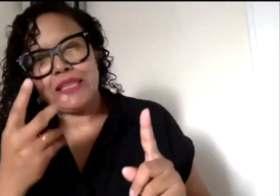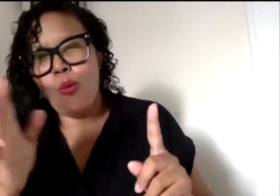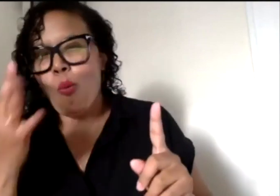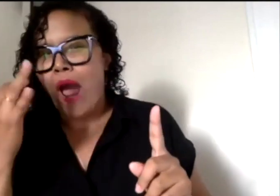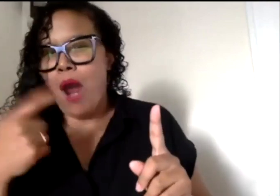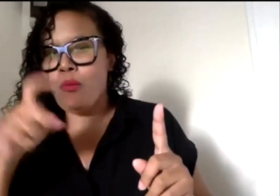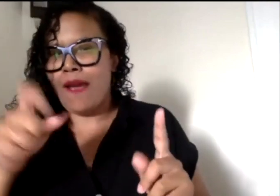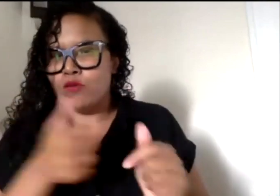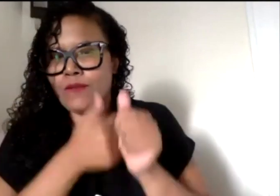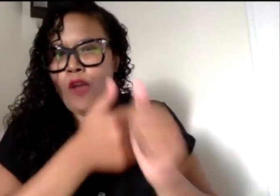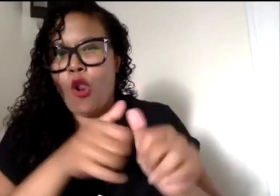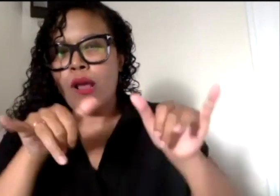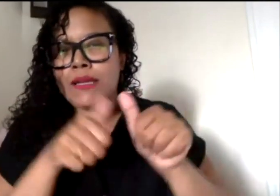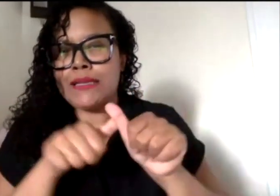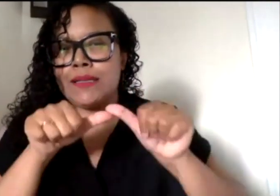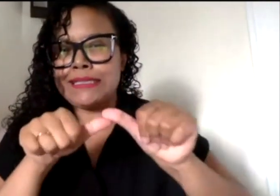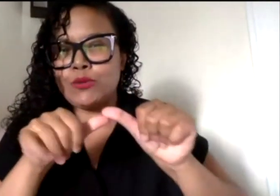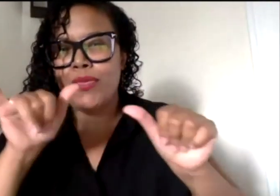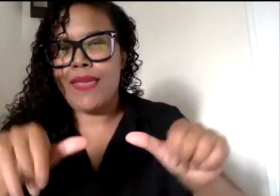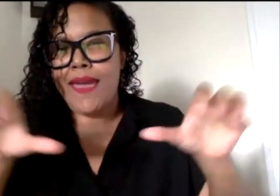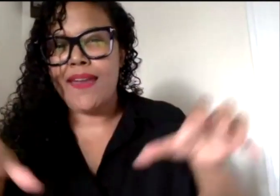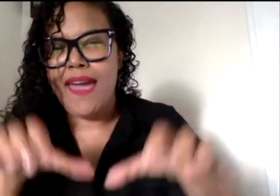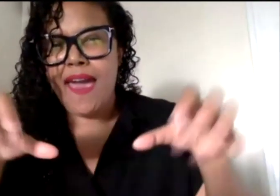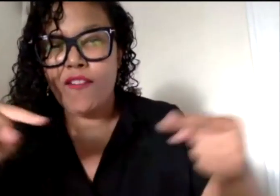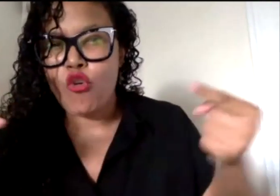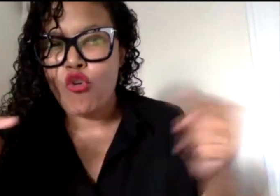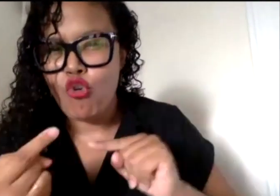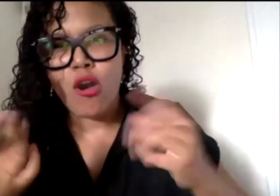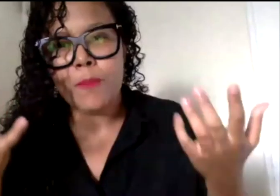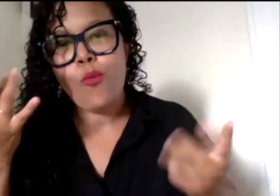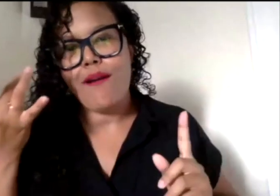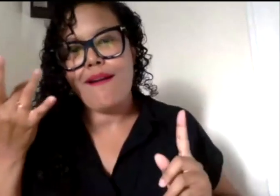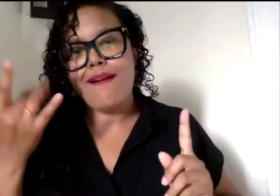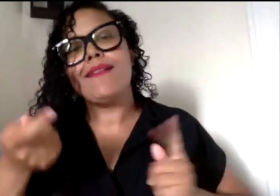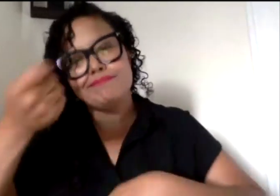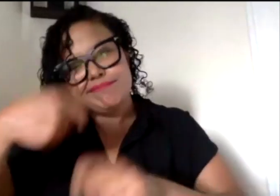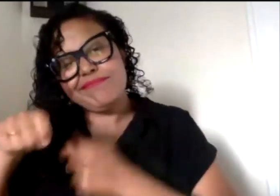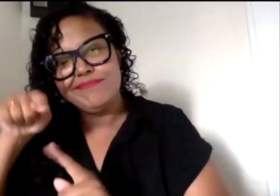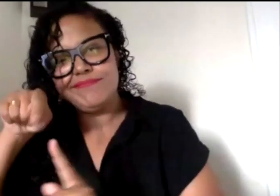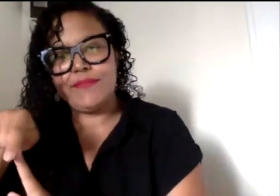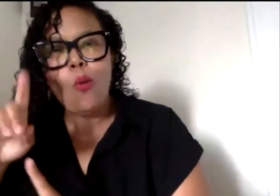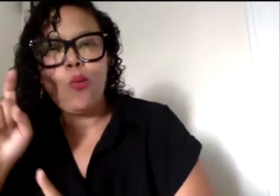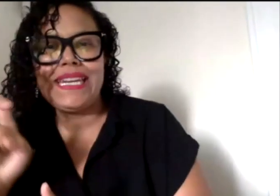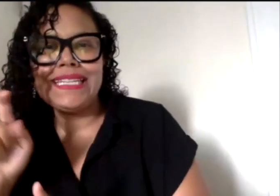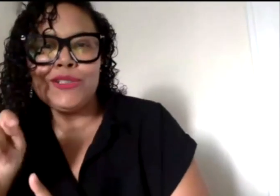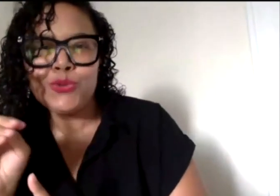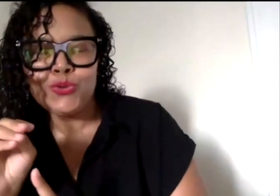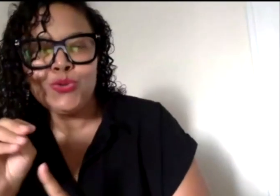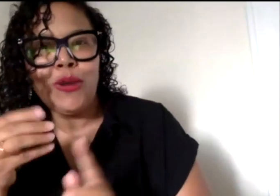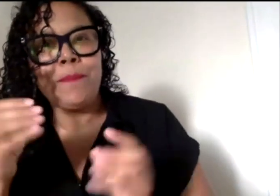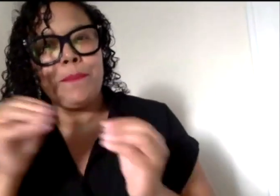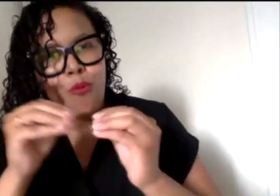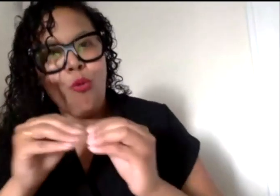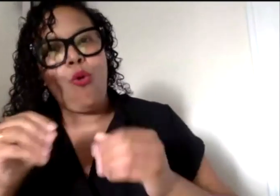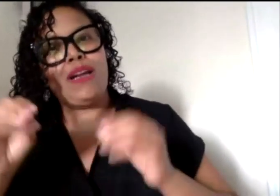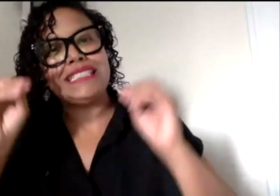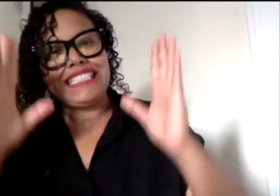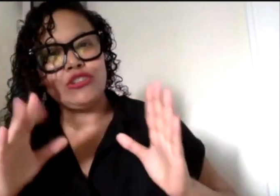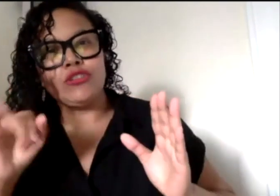those situations. But it's important. We have to continue to break down those